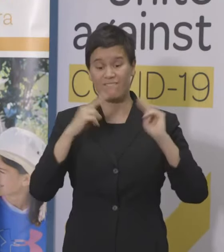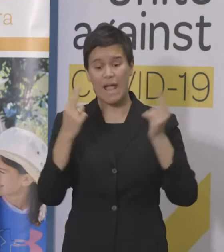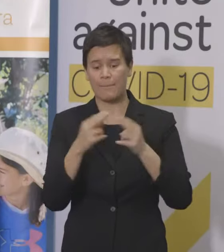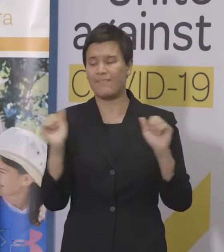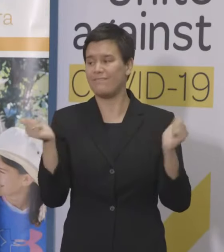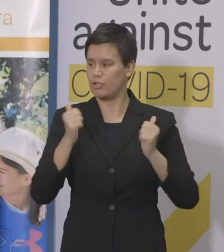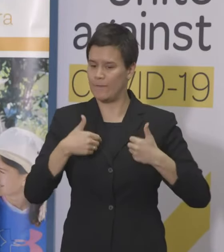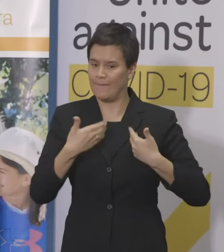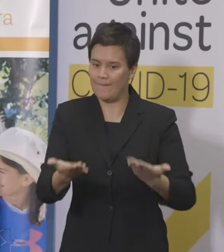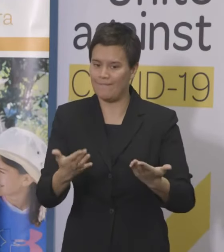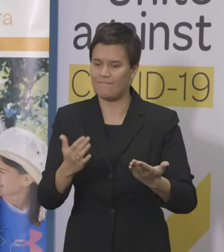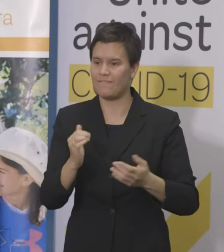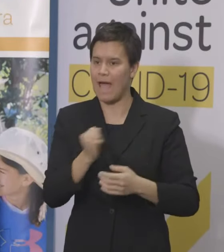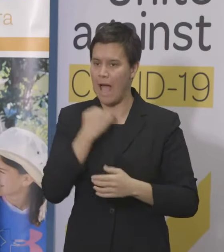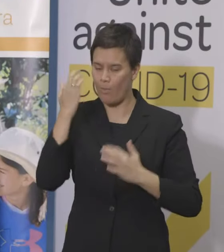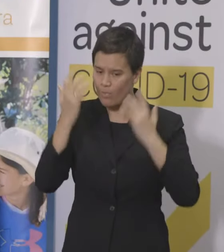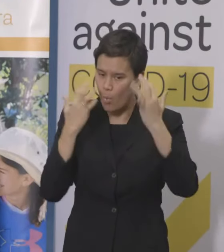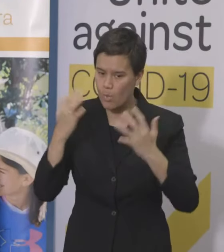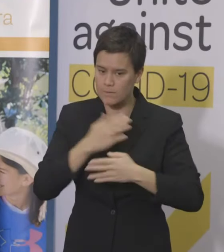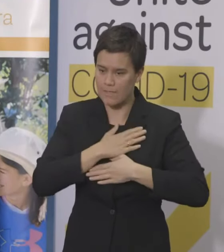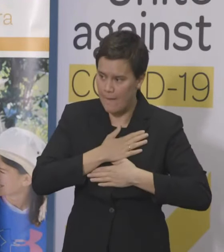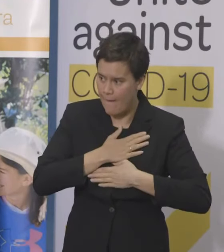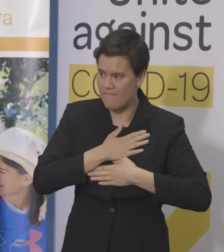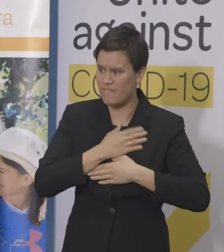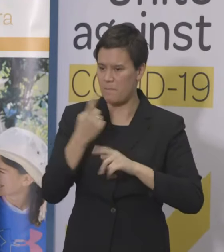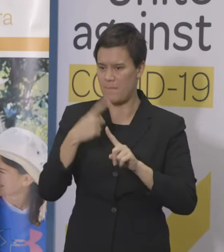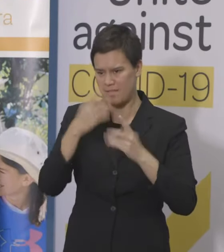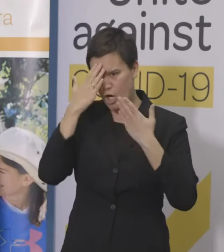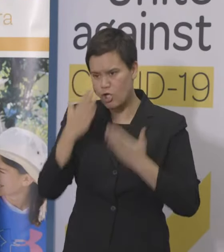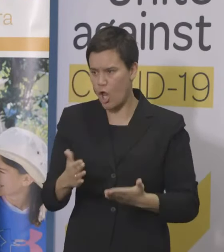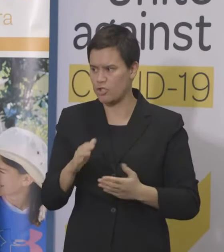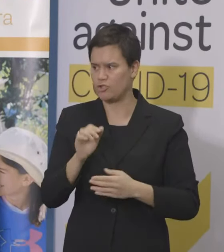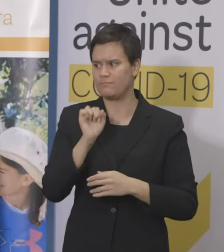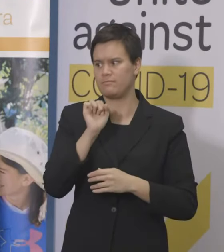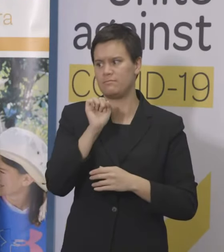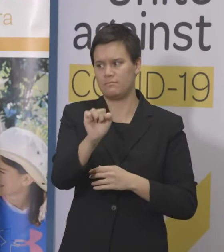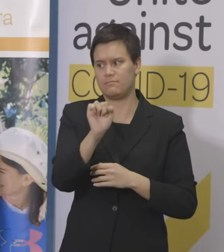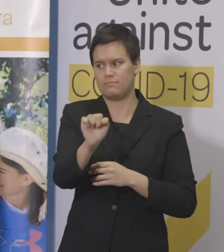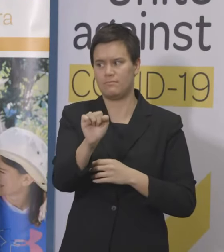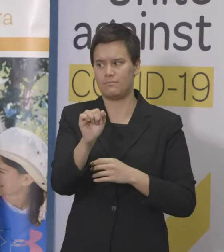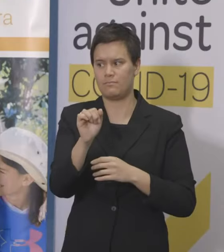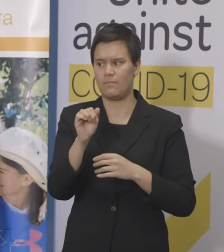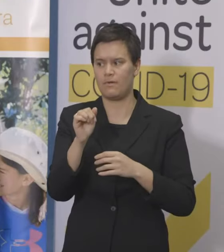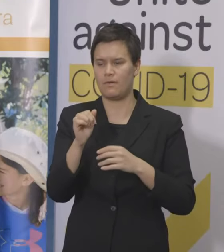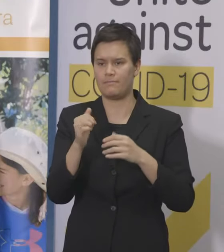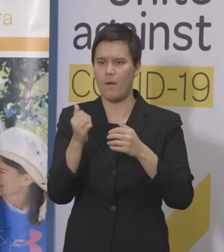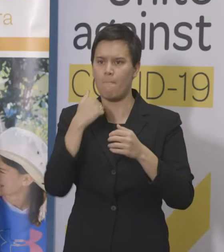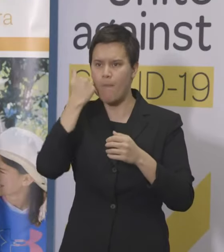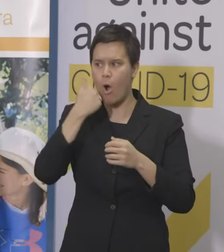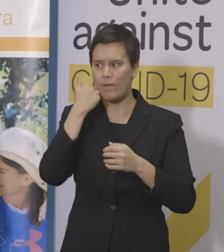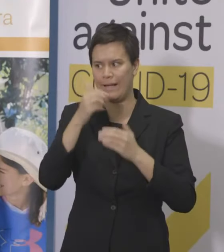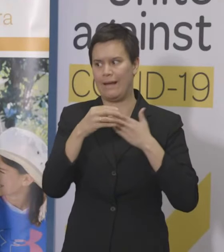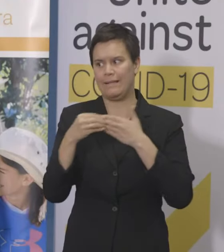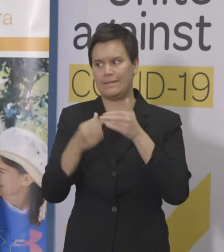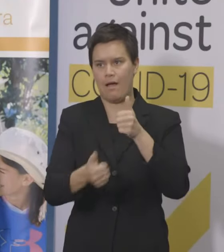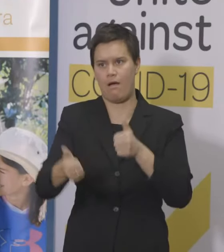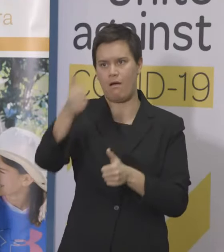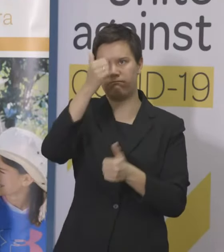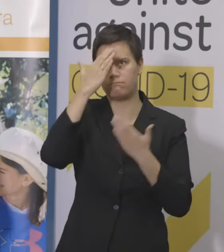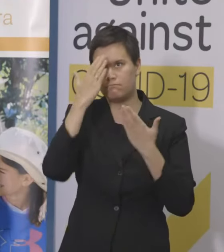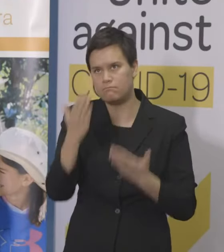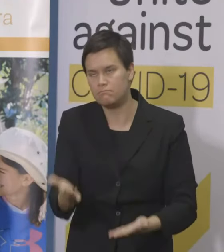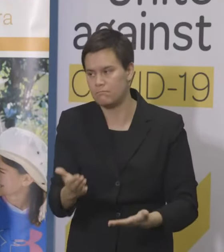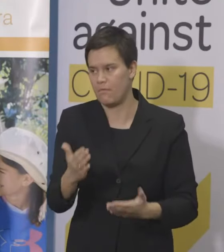just to acknowledge also he was clearly a prominent figure in the local iwi, Ngāti Raukawa, so This is a huge loss, and it just goes to show